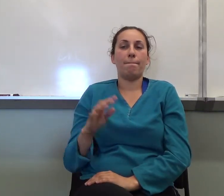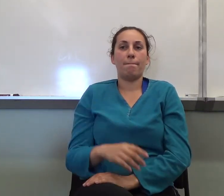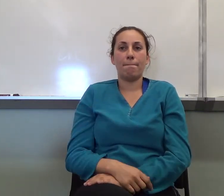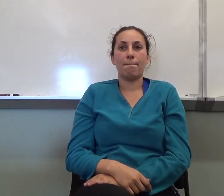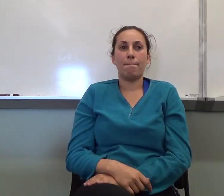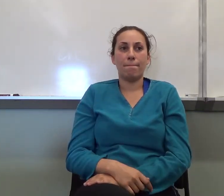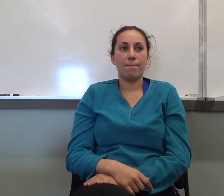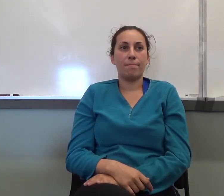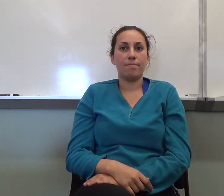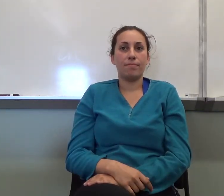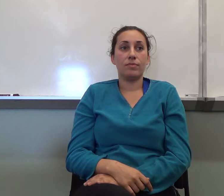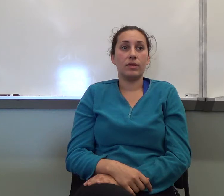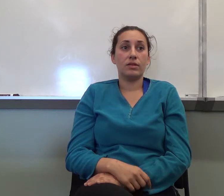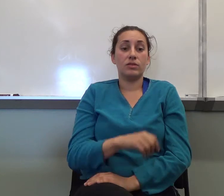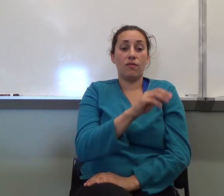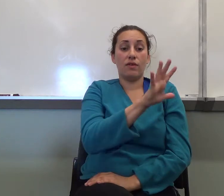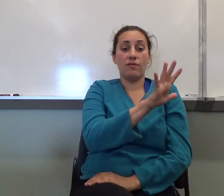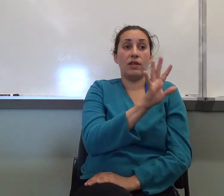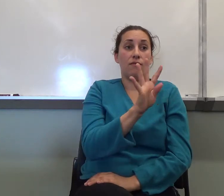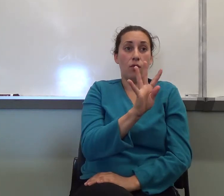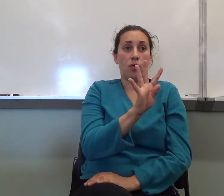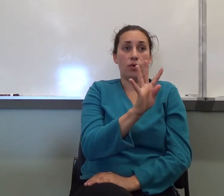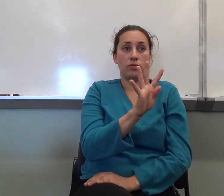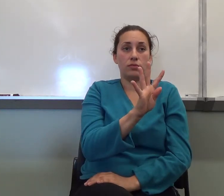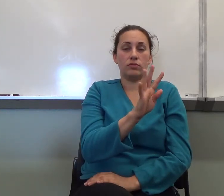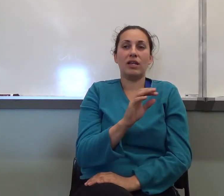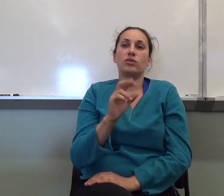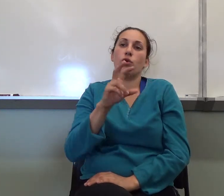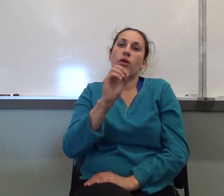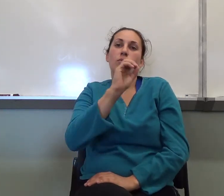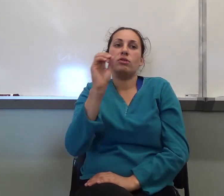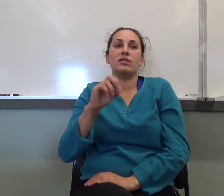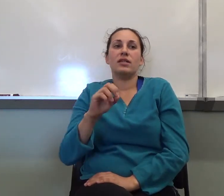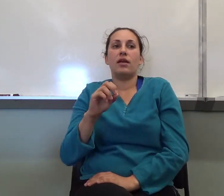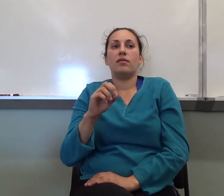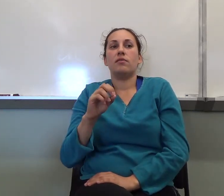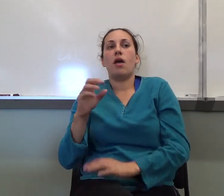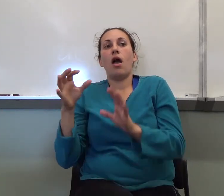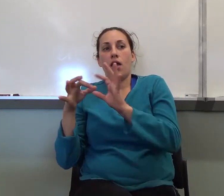So 54 is 30% of 180. Okay?